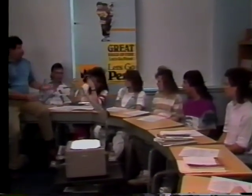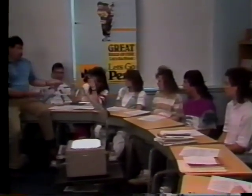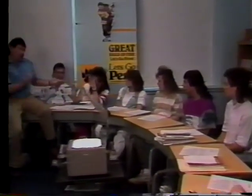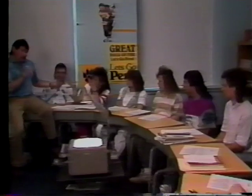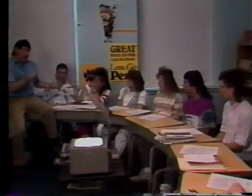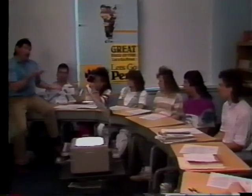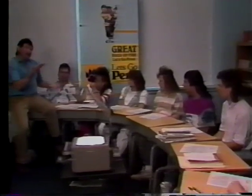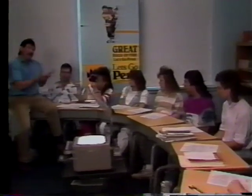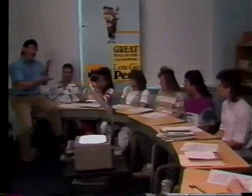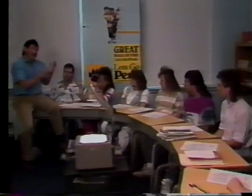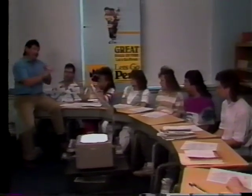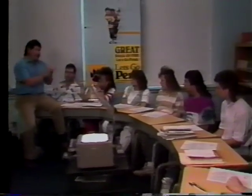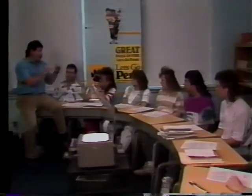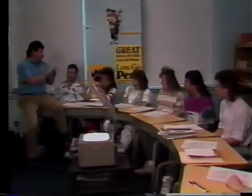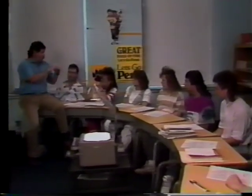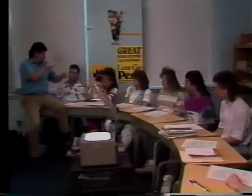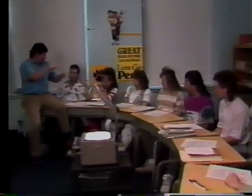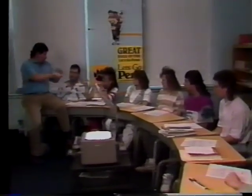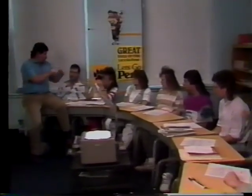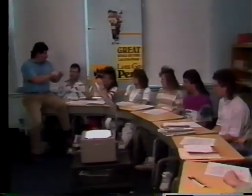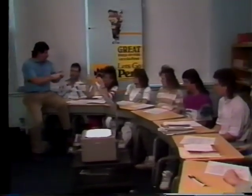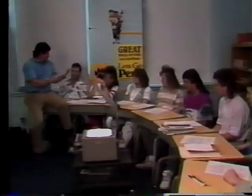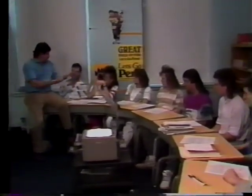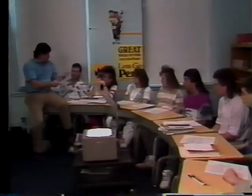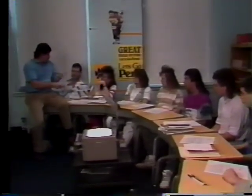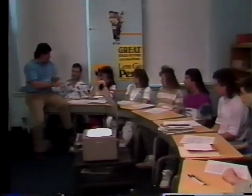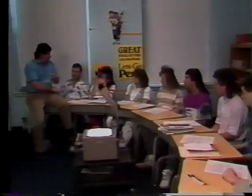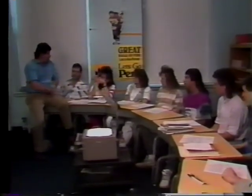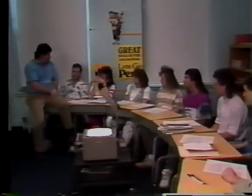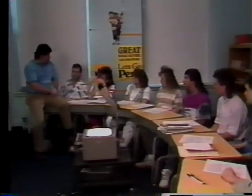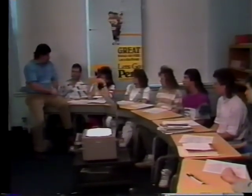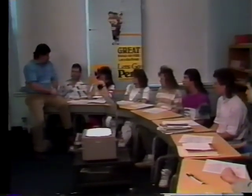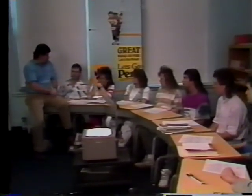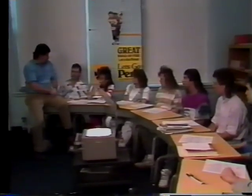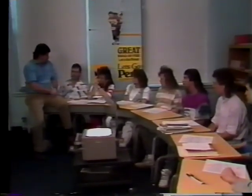Could be. Maybe there's no electricity. Right.